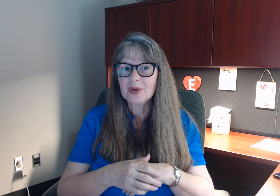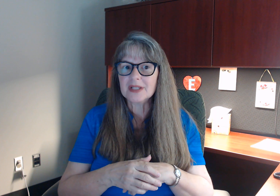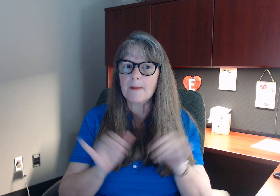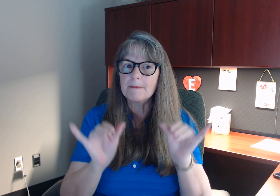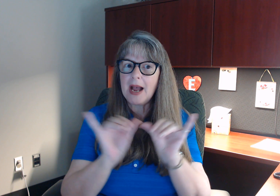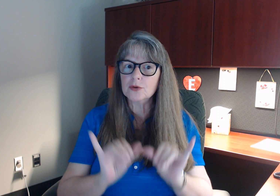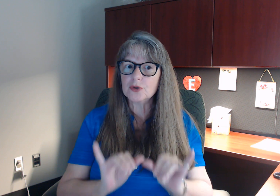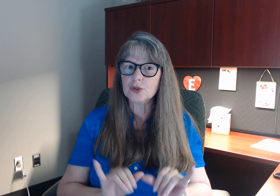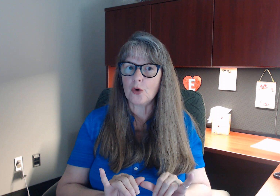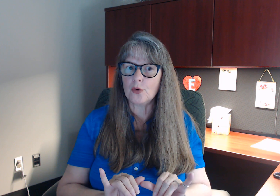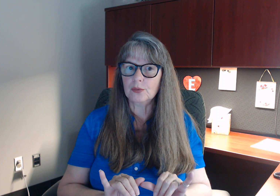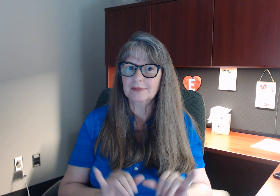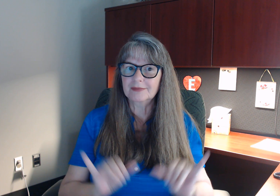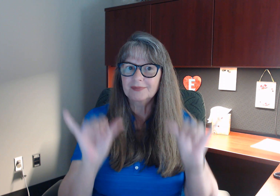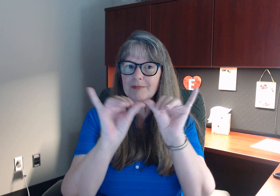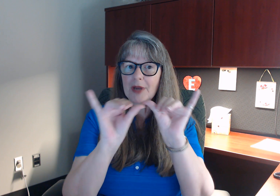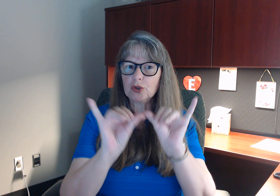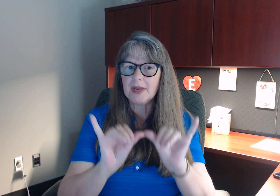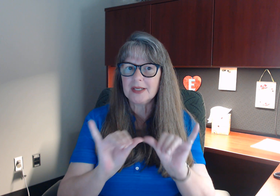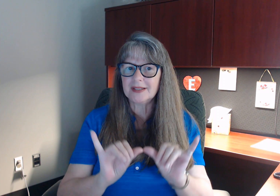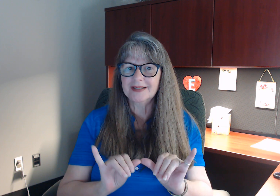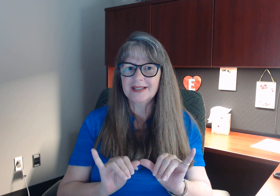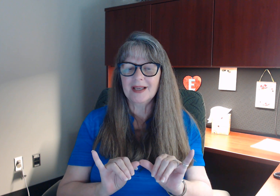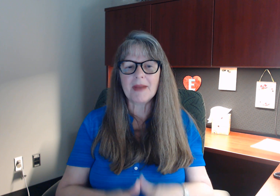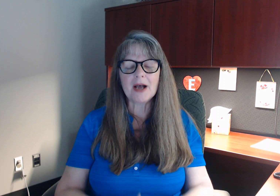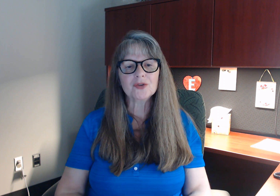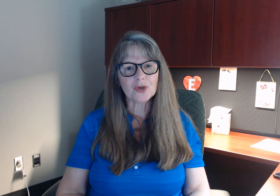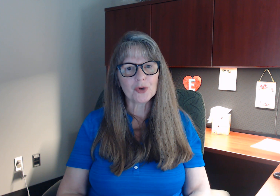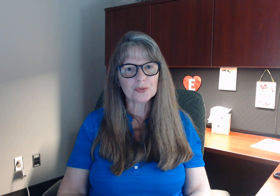a milestone measurement, milestone.